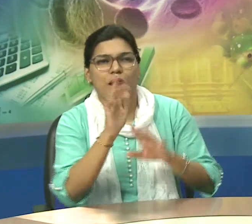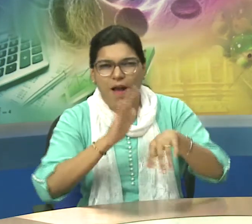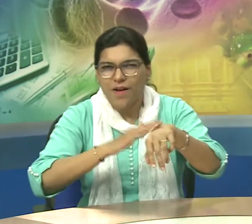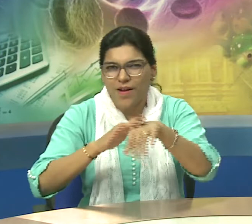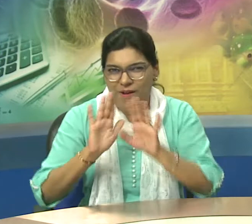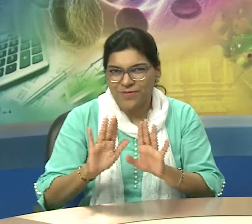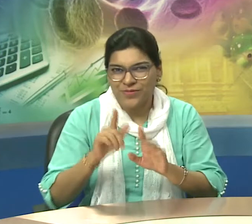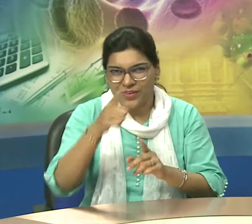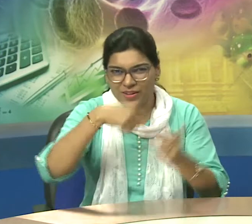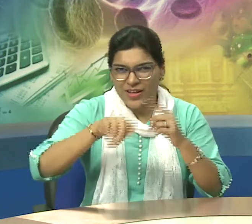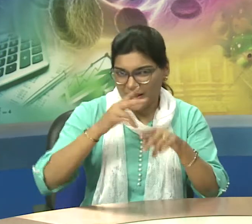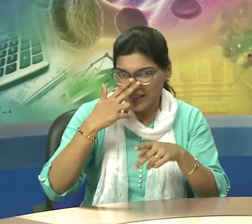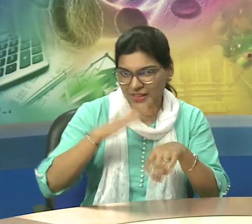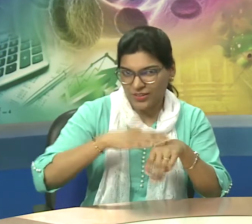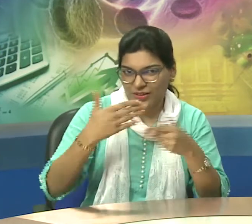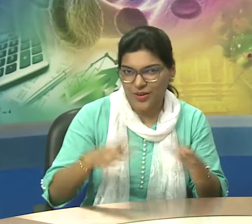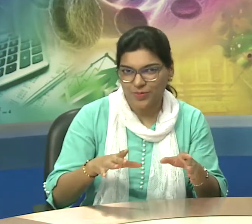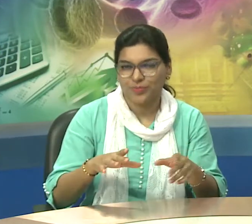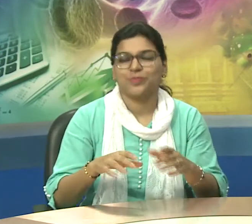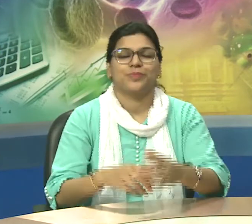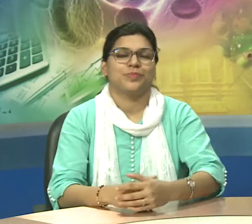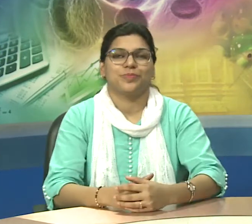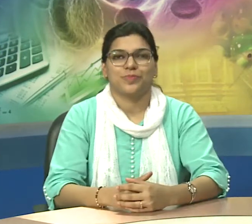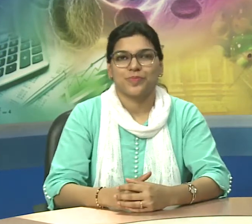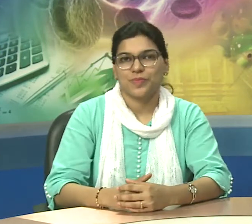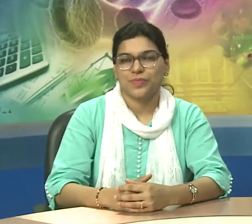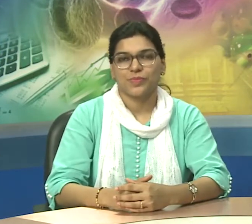Here we are only talking about the shehnai.